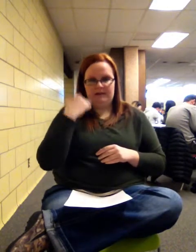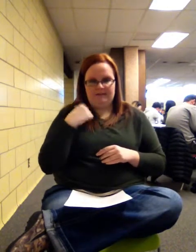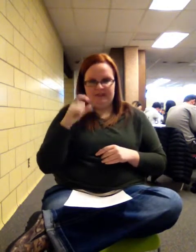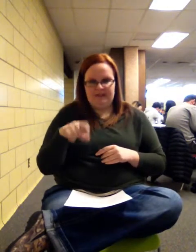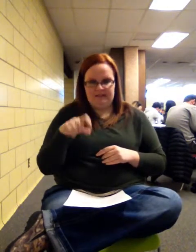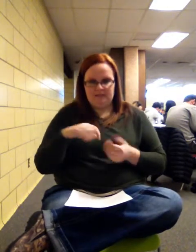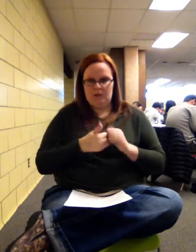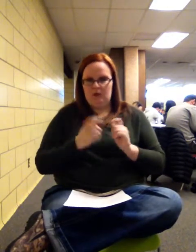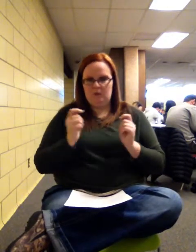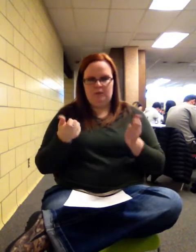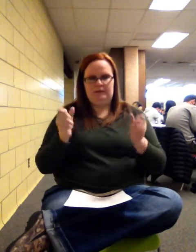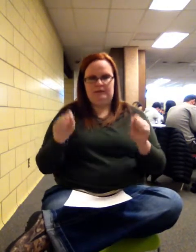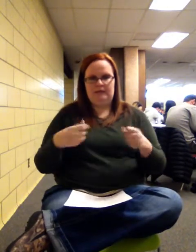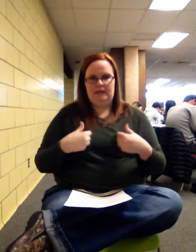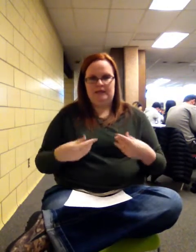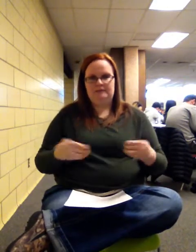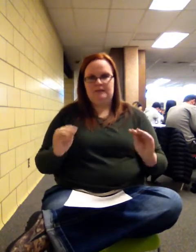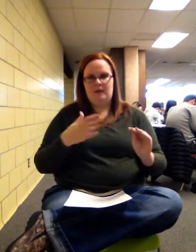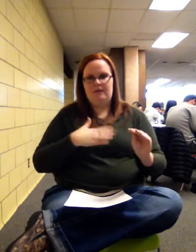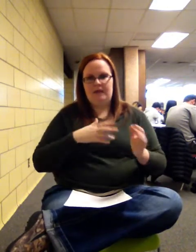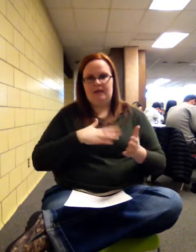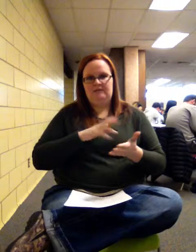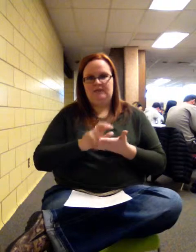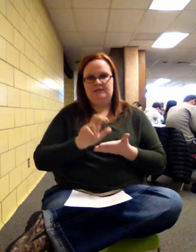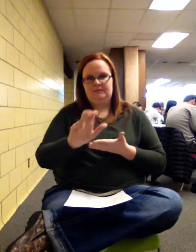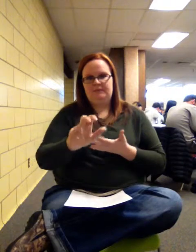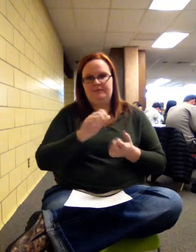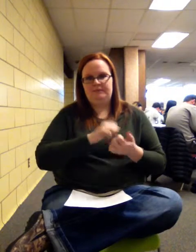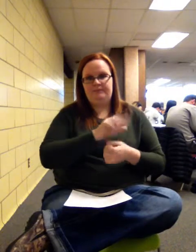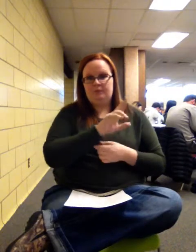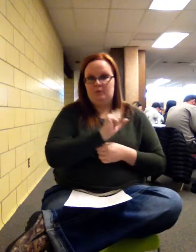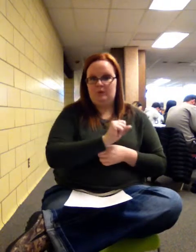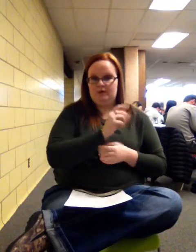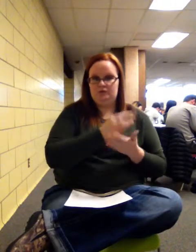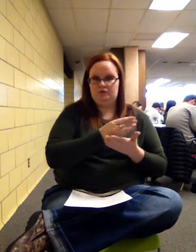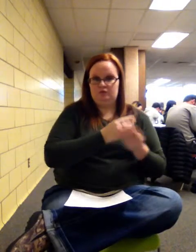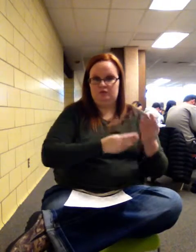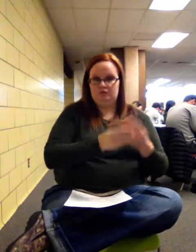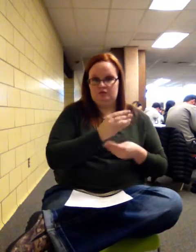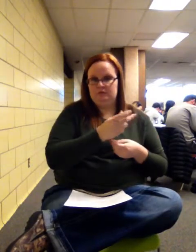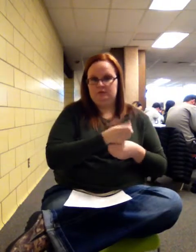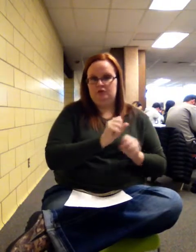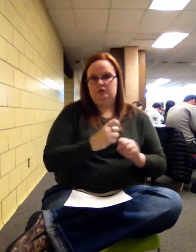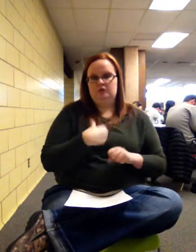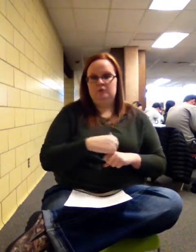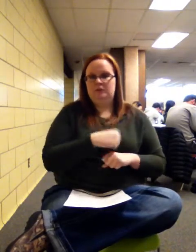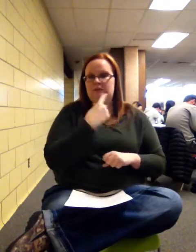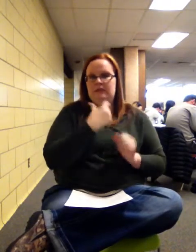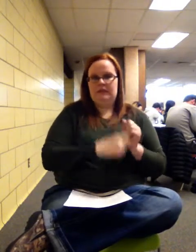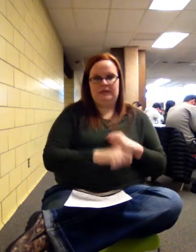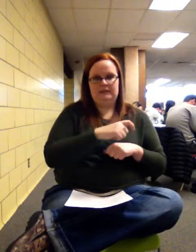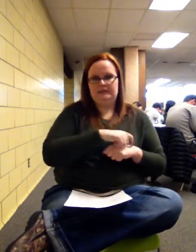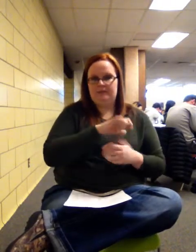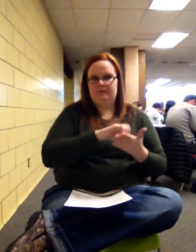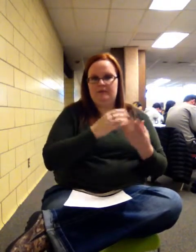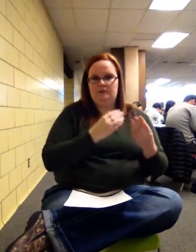investment? With U.S. Treasury securities, we're going to deem that any time that the markets are open,